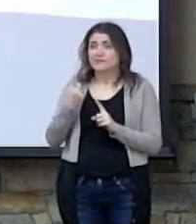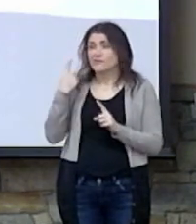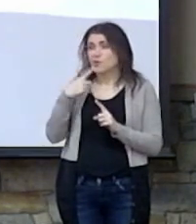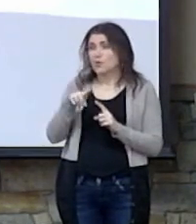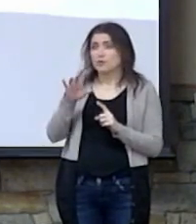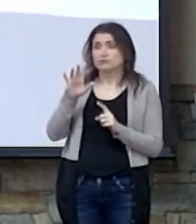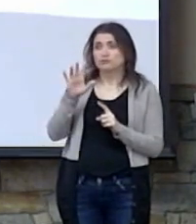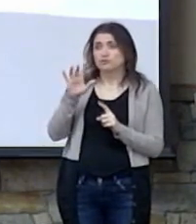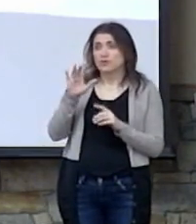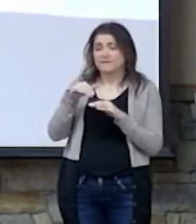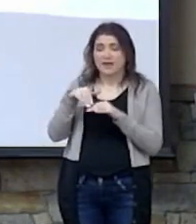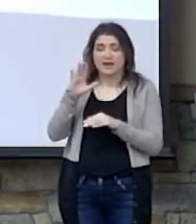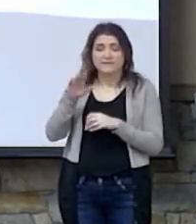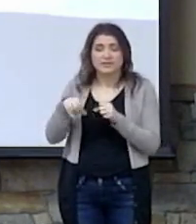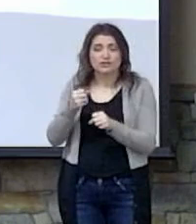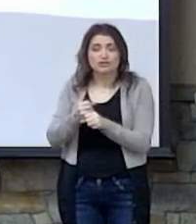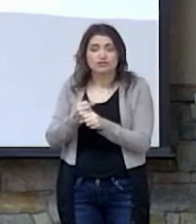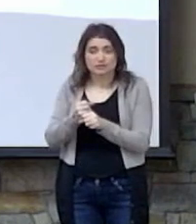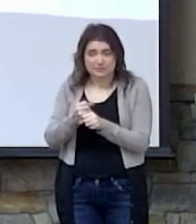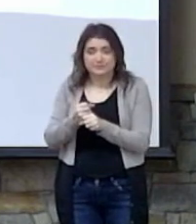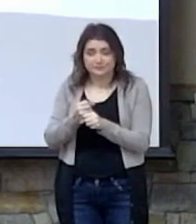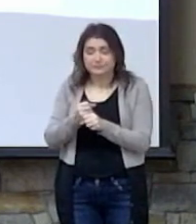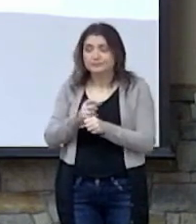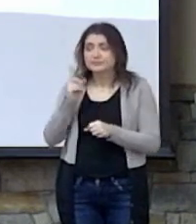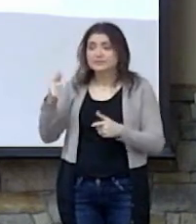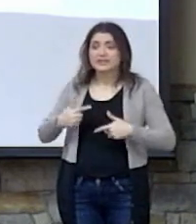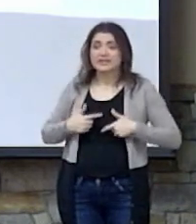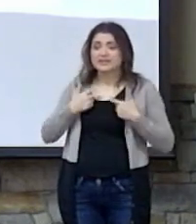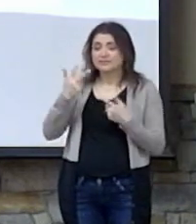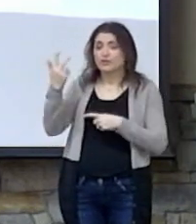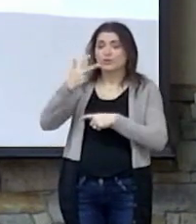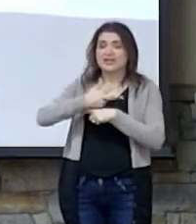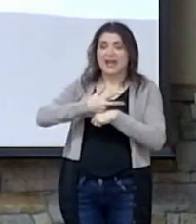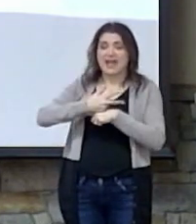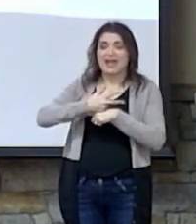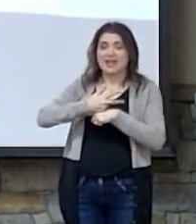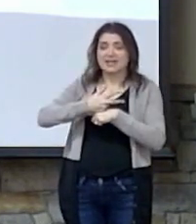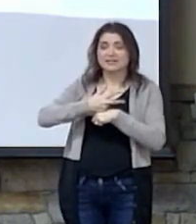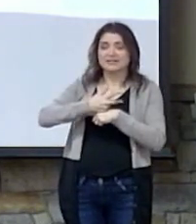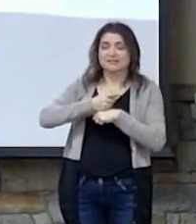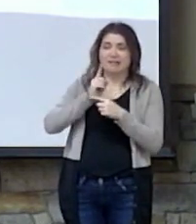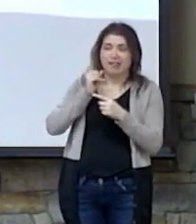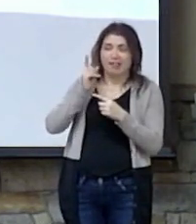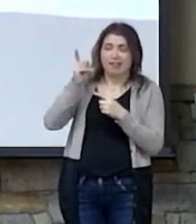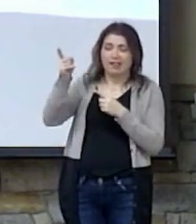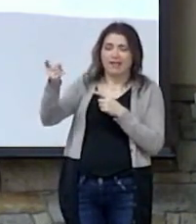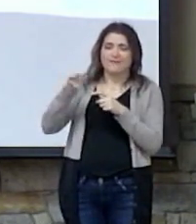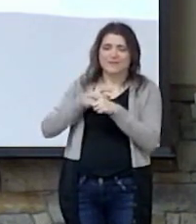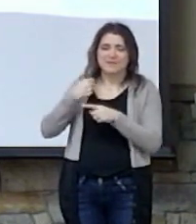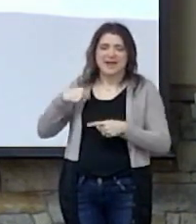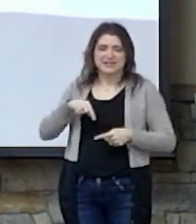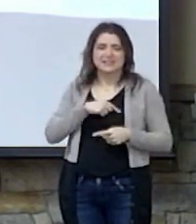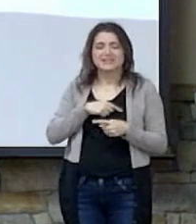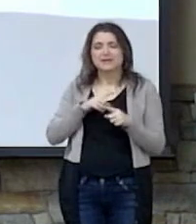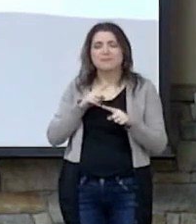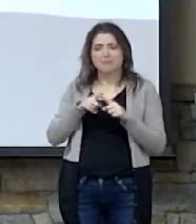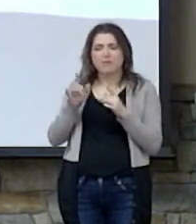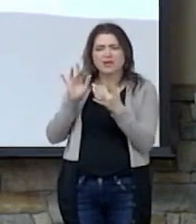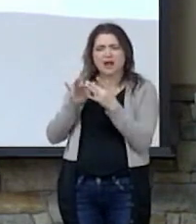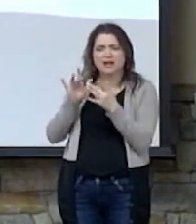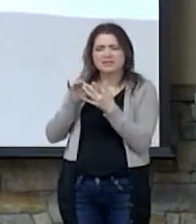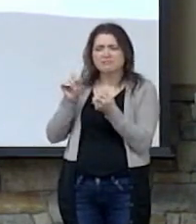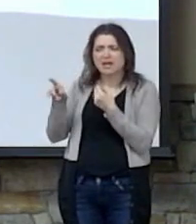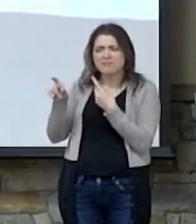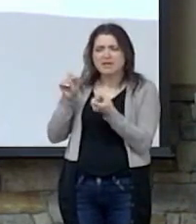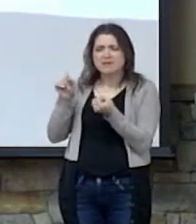25 plus years. He lives 3 days away from us. But yet we stay in contact. We text on a regular